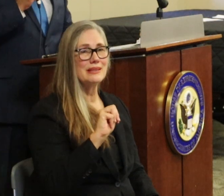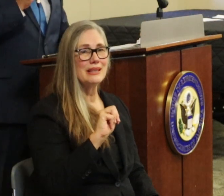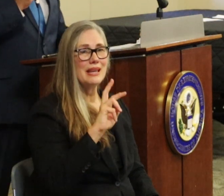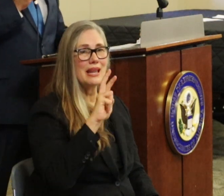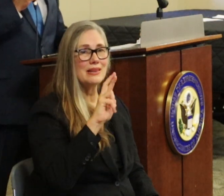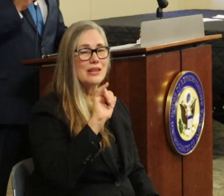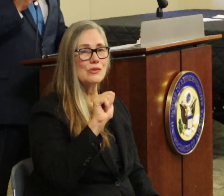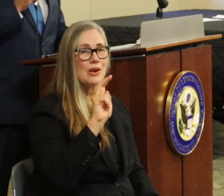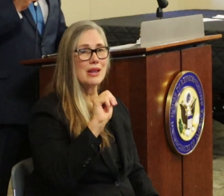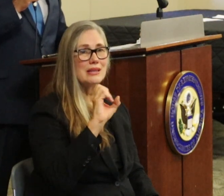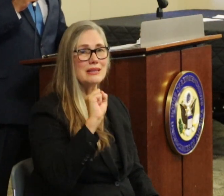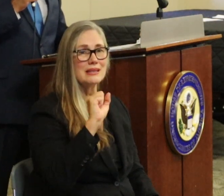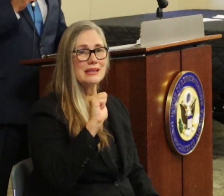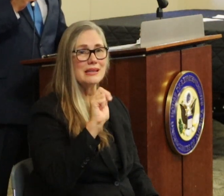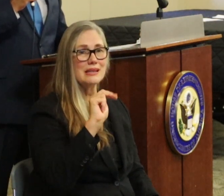Ryan Santos.